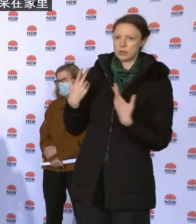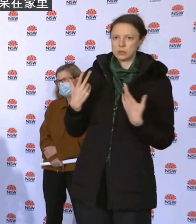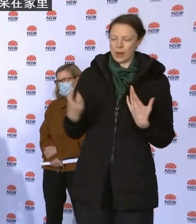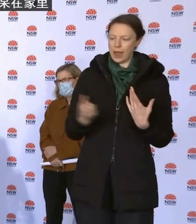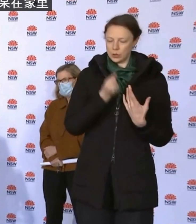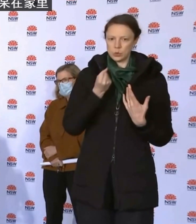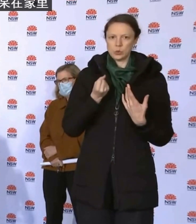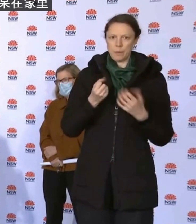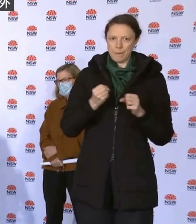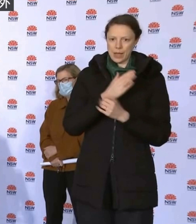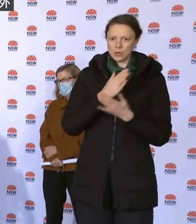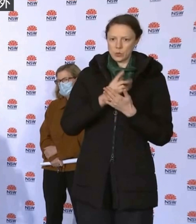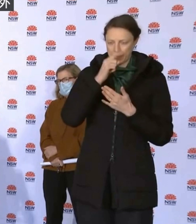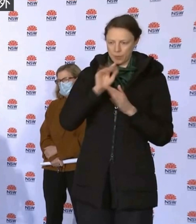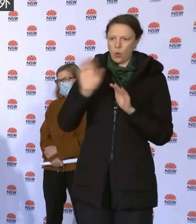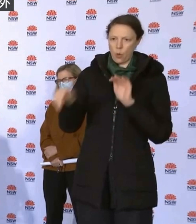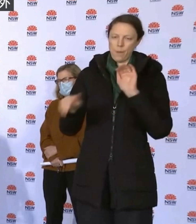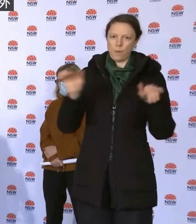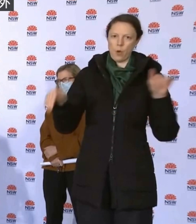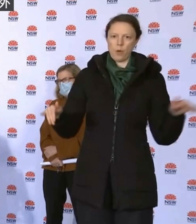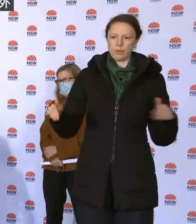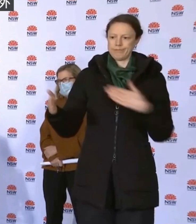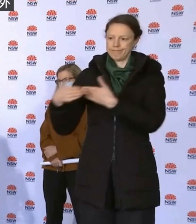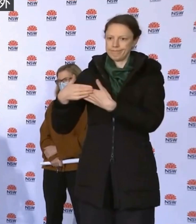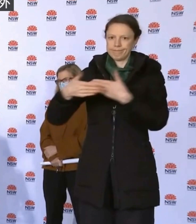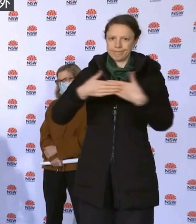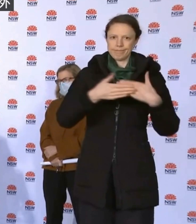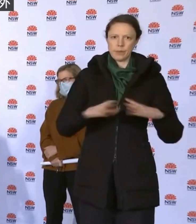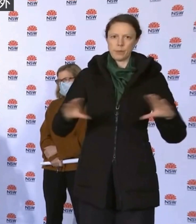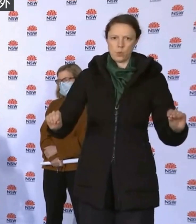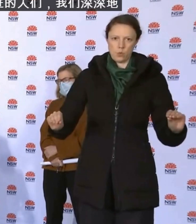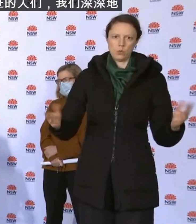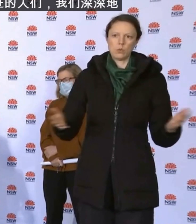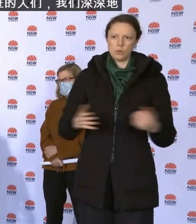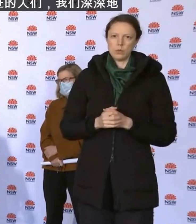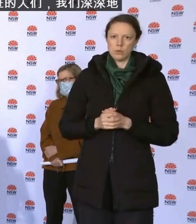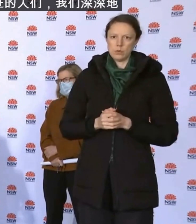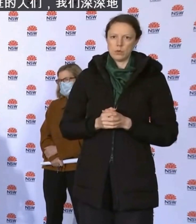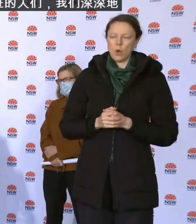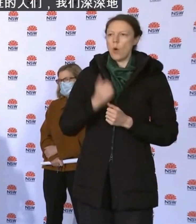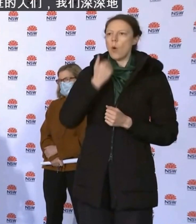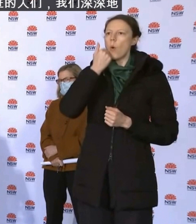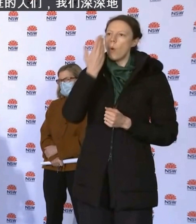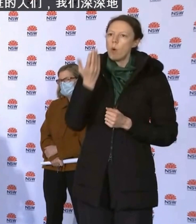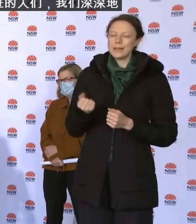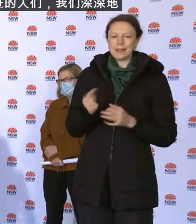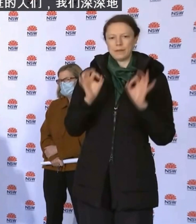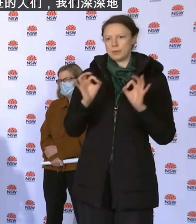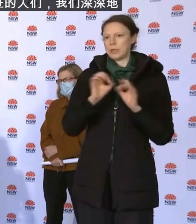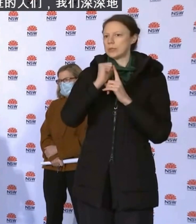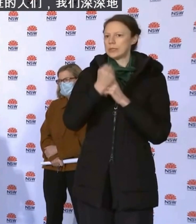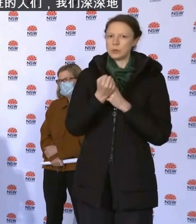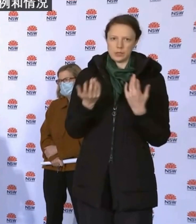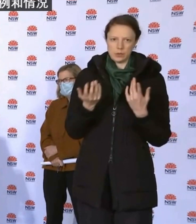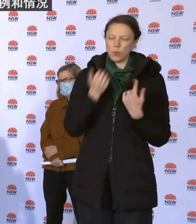home as possible. And obviously there are always exceptions. There are always exceptions to people needing to do critical work to keep all of us